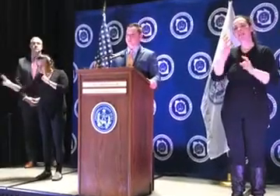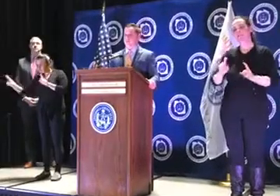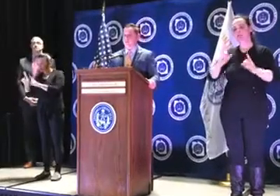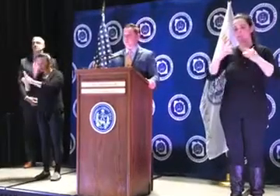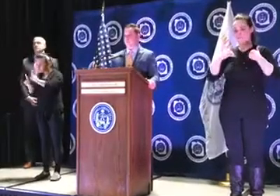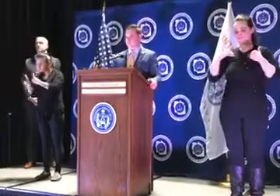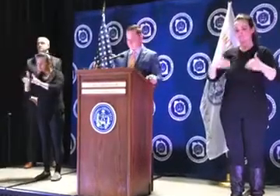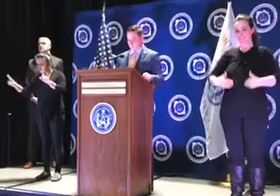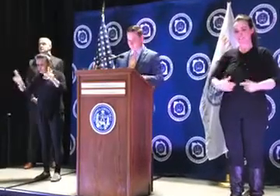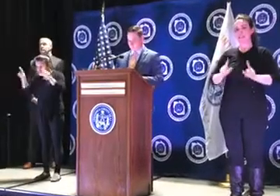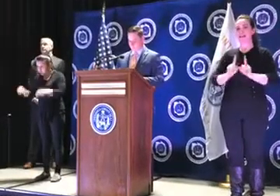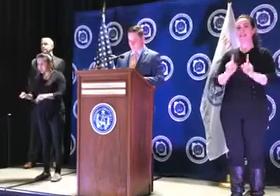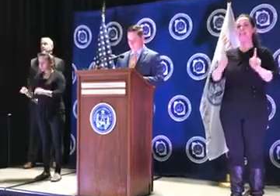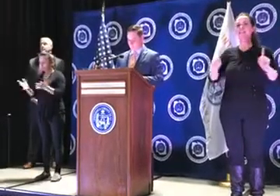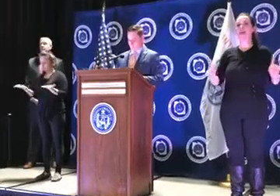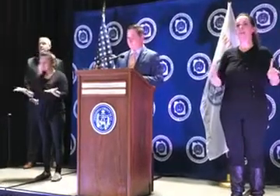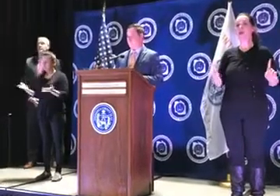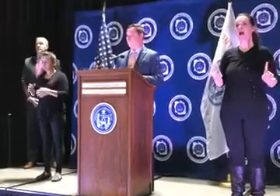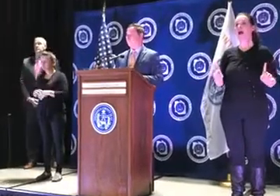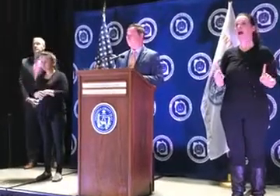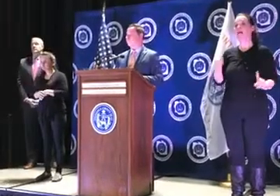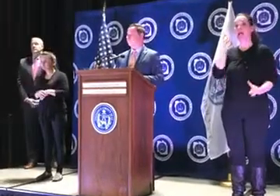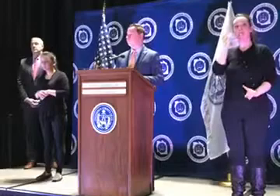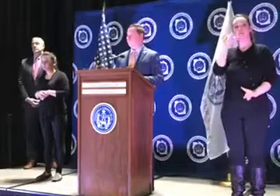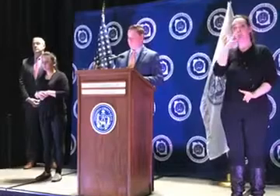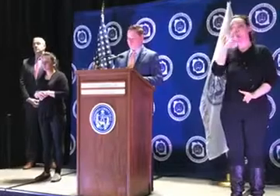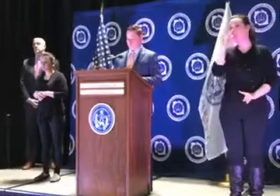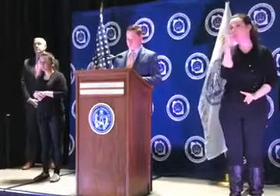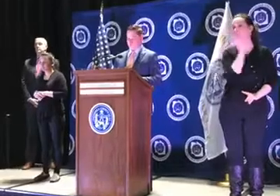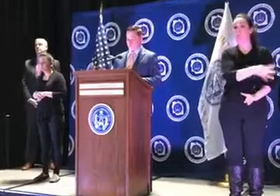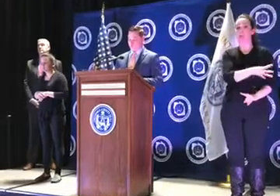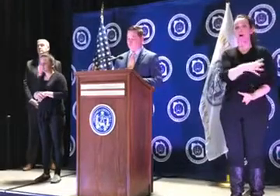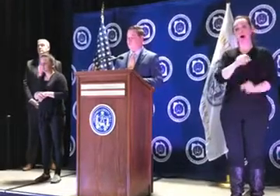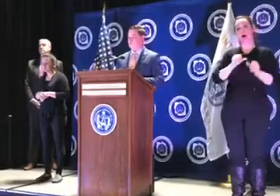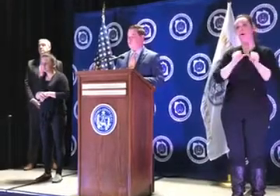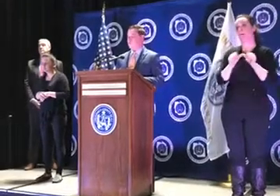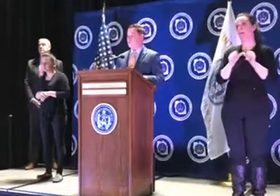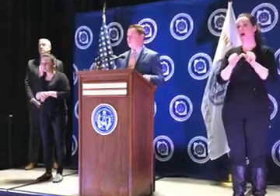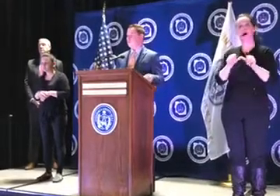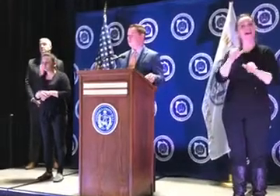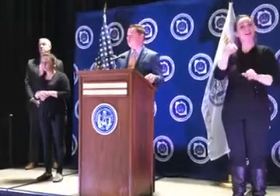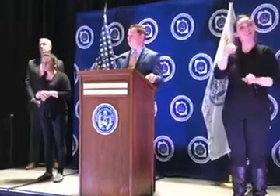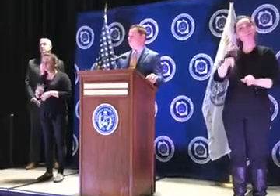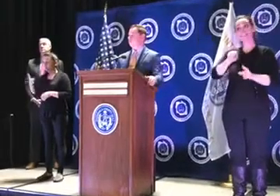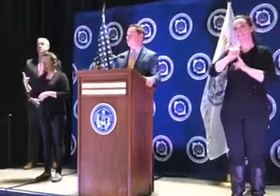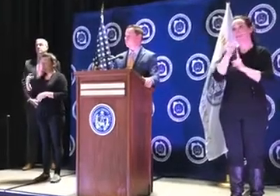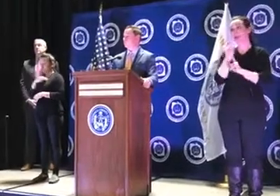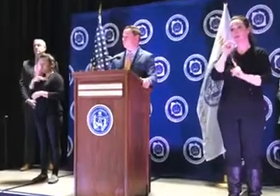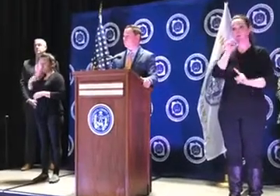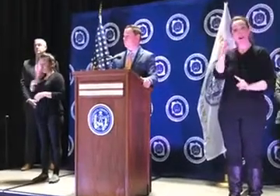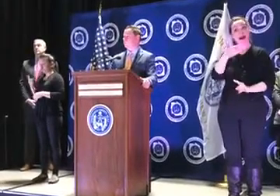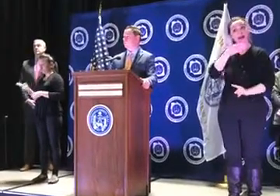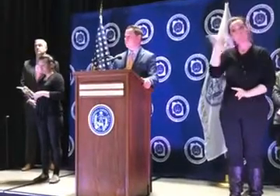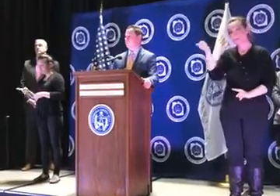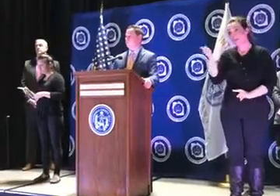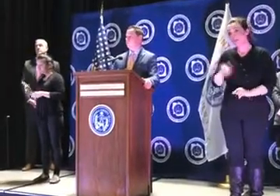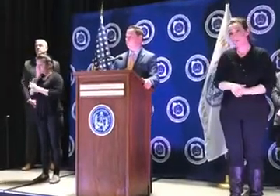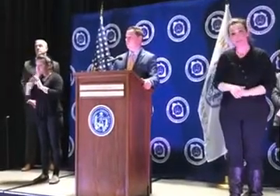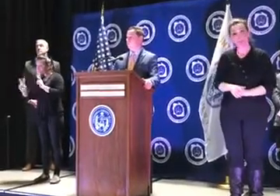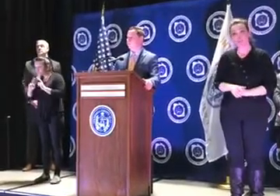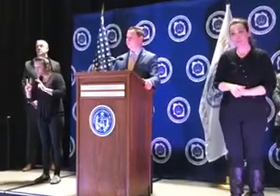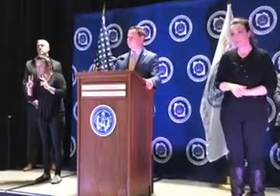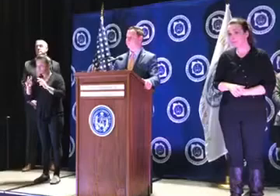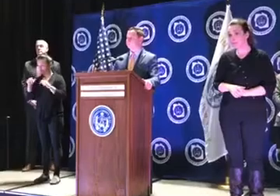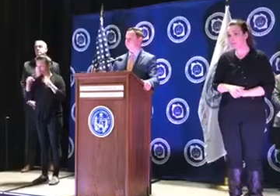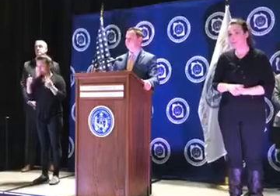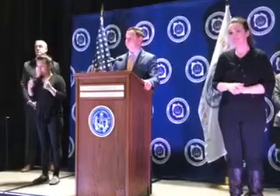be. Ryan, I spoke to a doctor today, and I'll run some of his interview, I think, tomorrow. You already hit on the